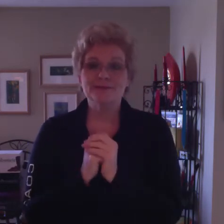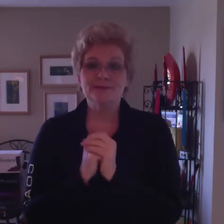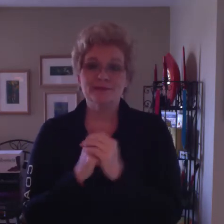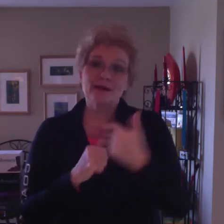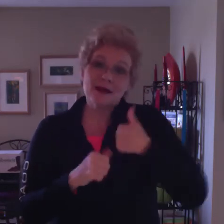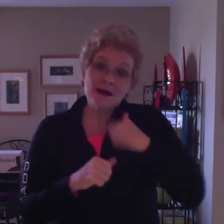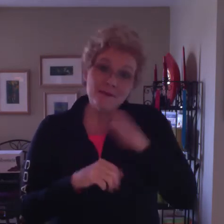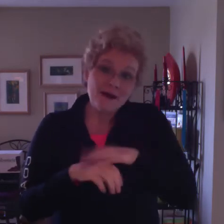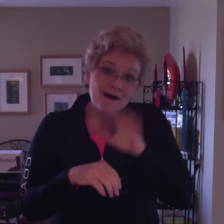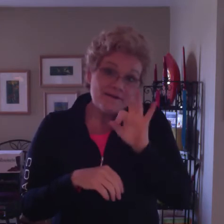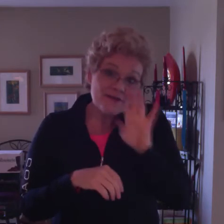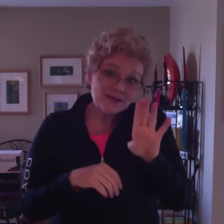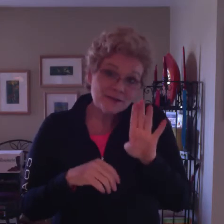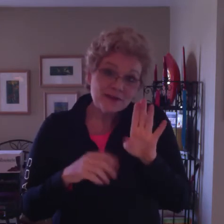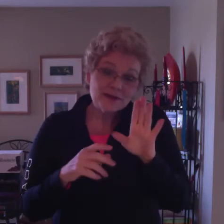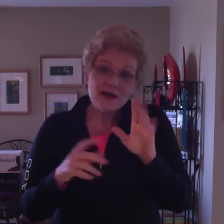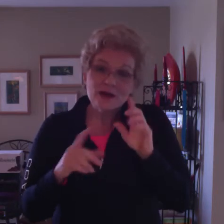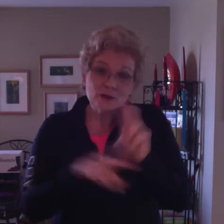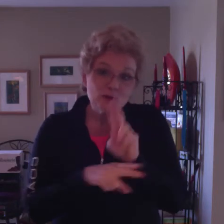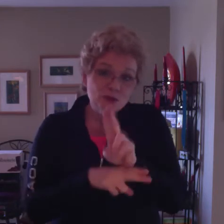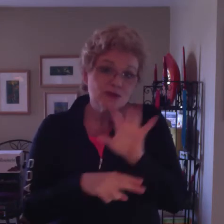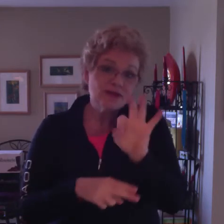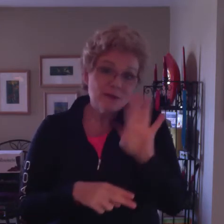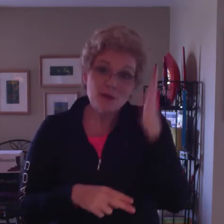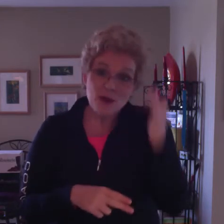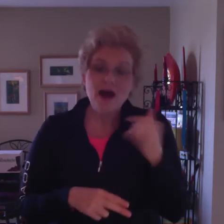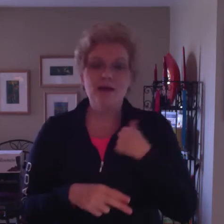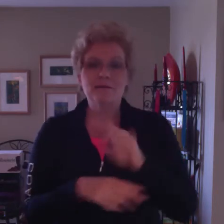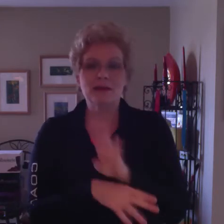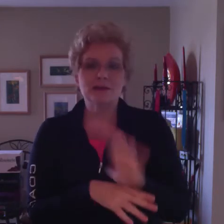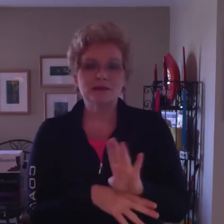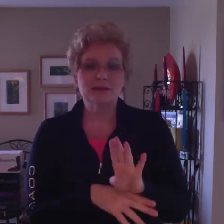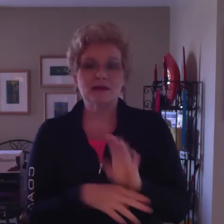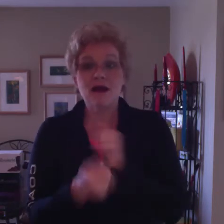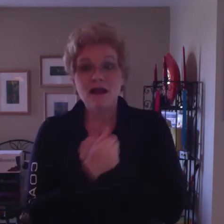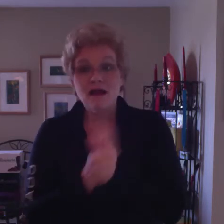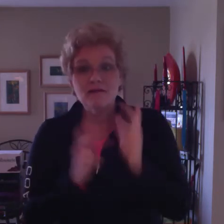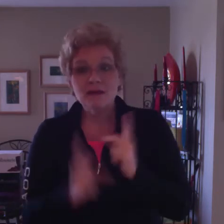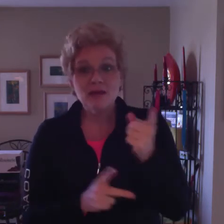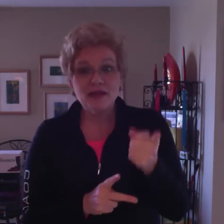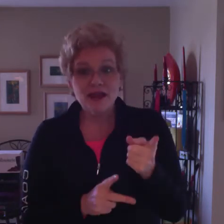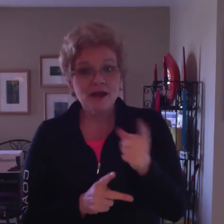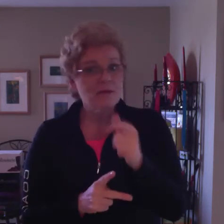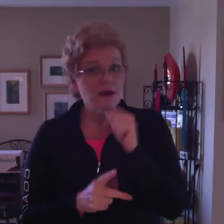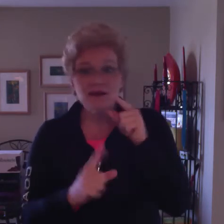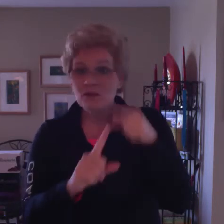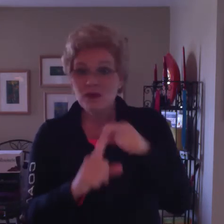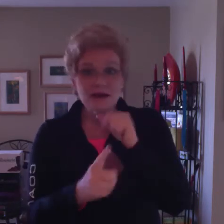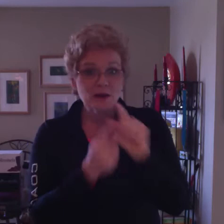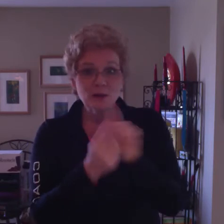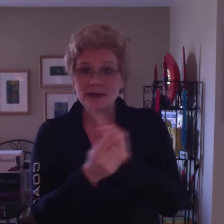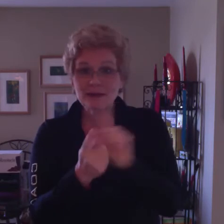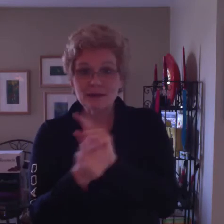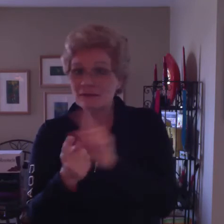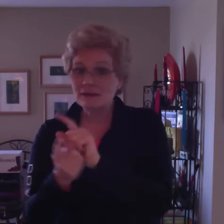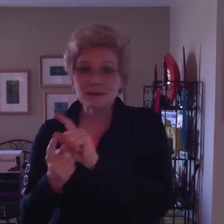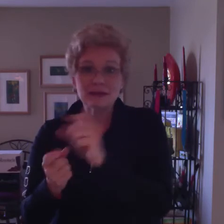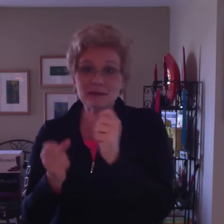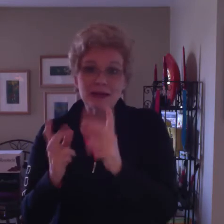my business. I love the people I've met on Facebook, but I am not there to get friends. And when I say that, I mean that in all the kindness in the world,